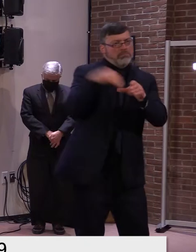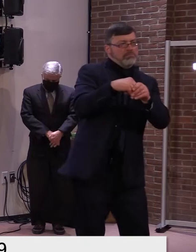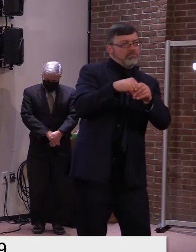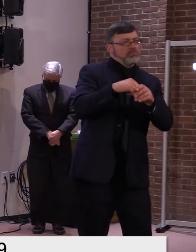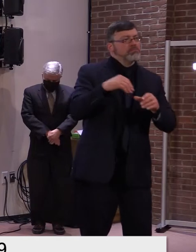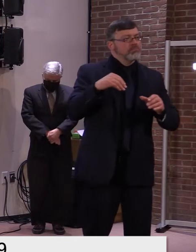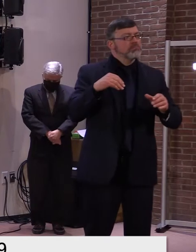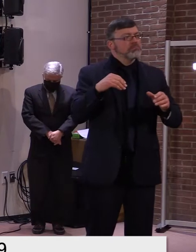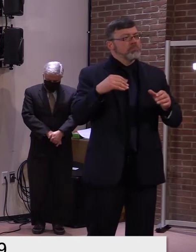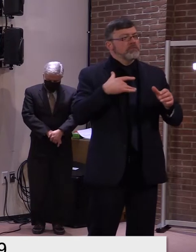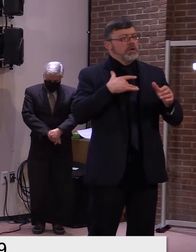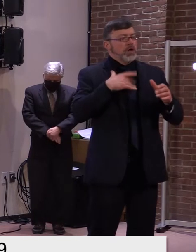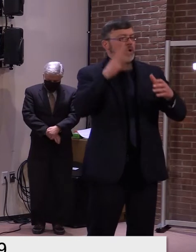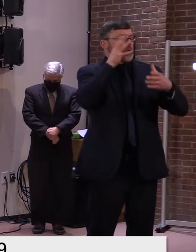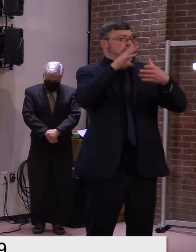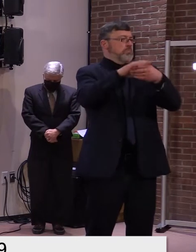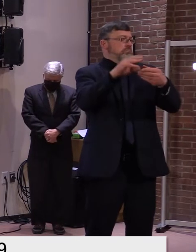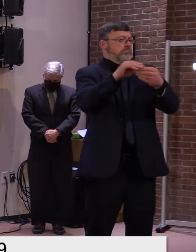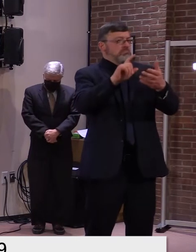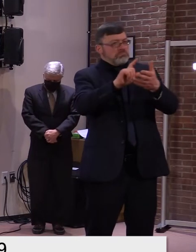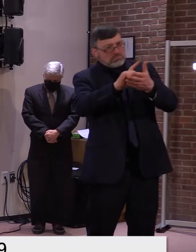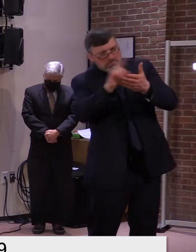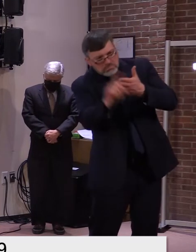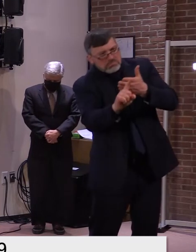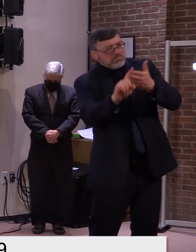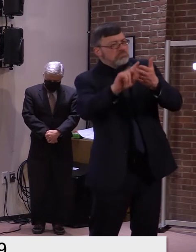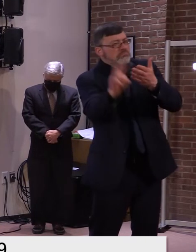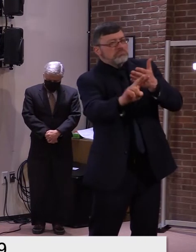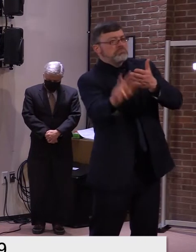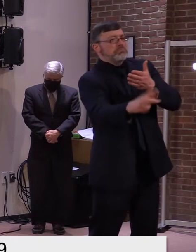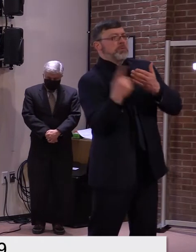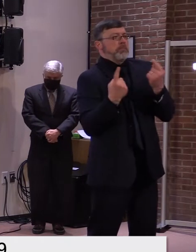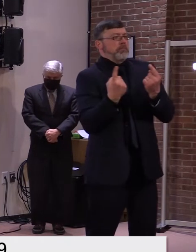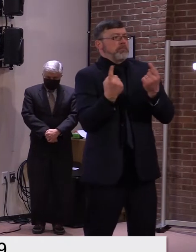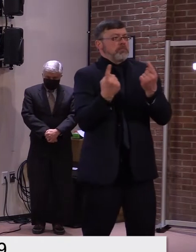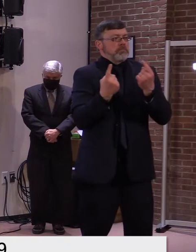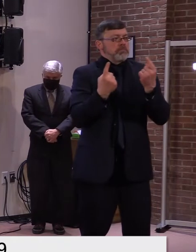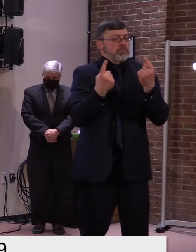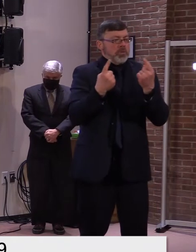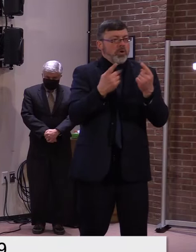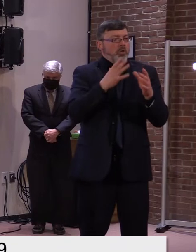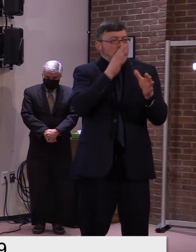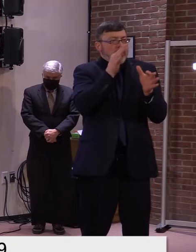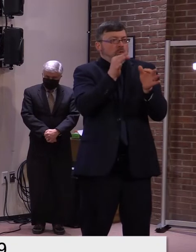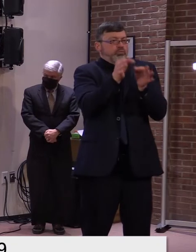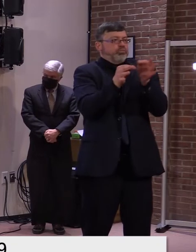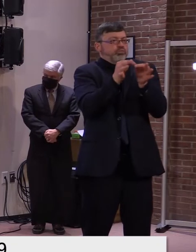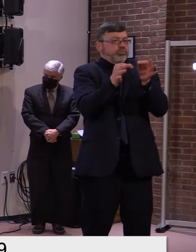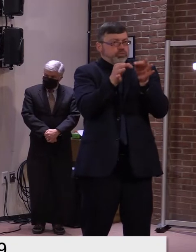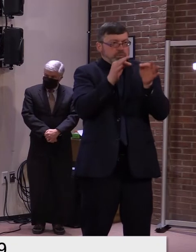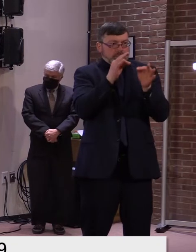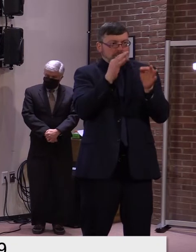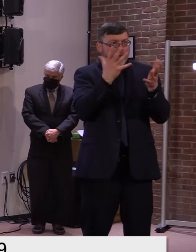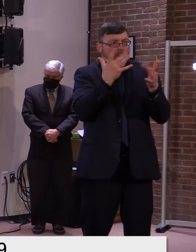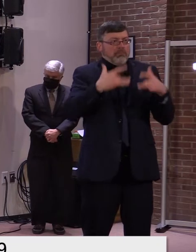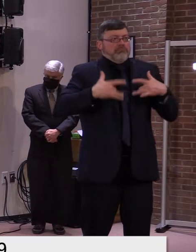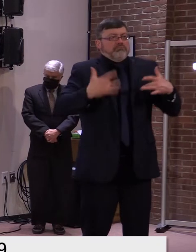more information, I would say, sometime in the next few weeks on a change of posture.